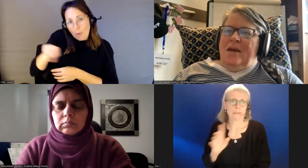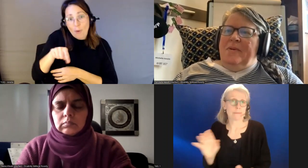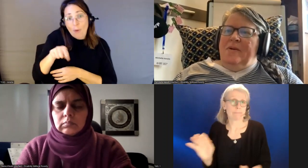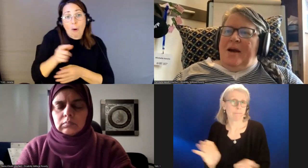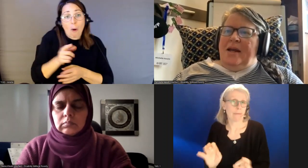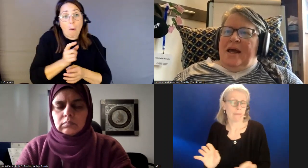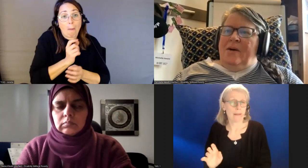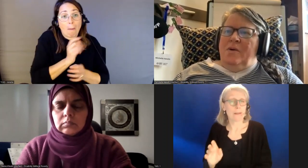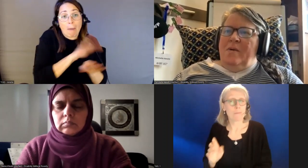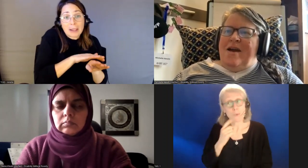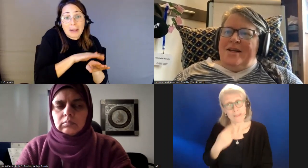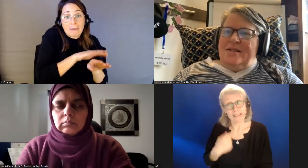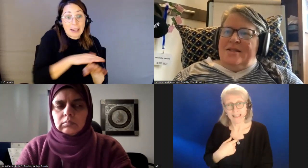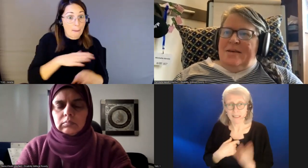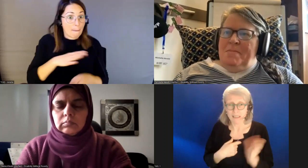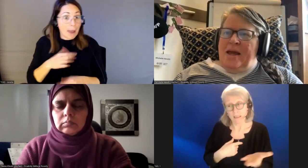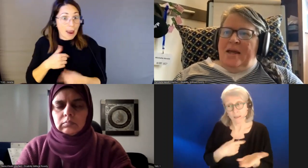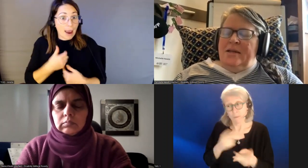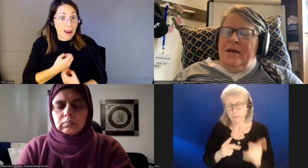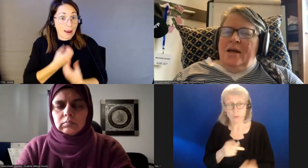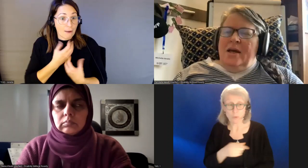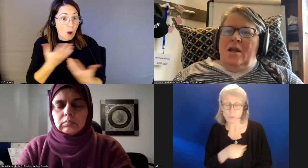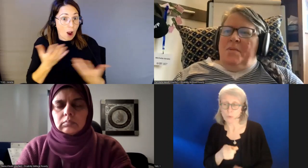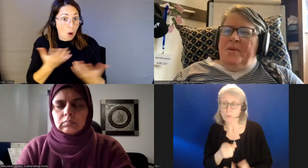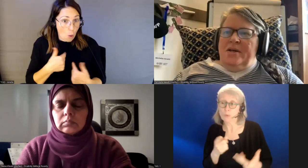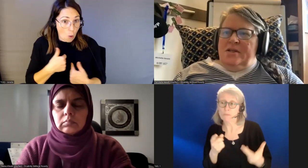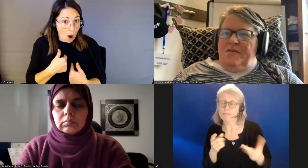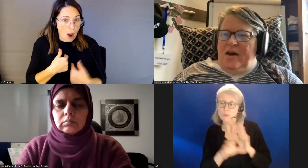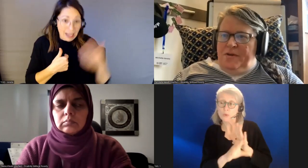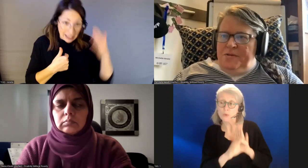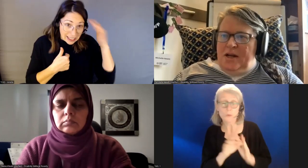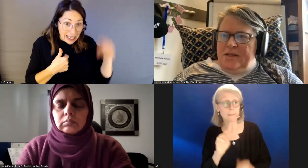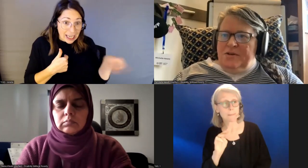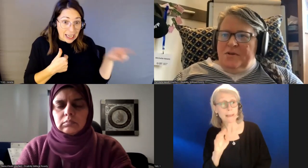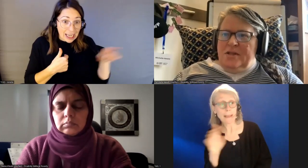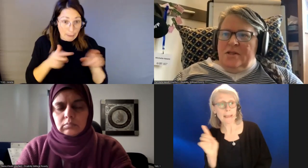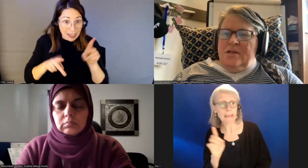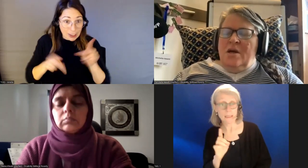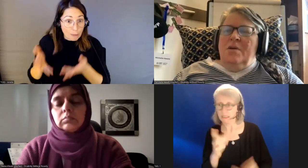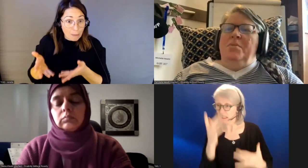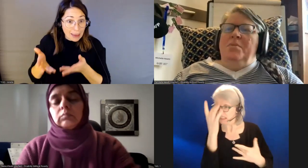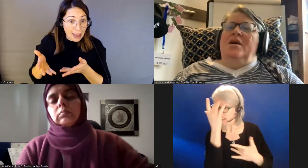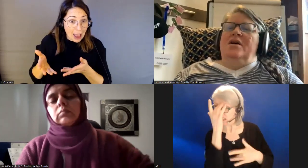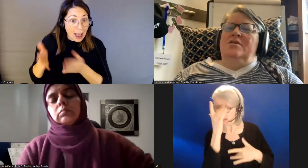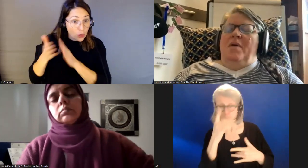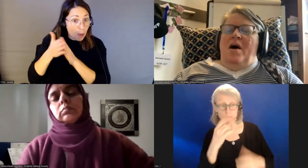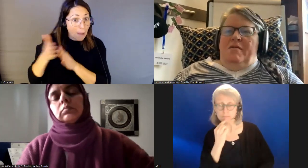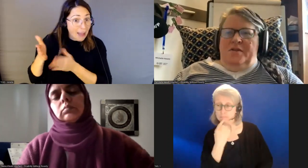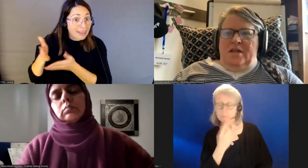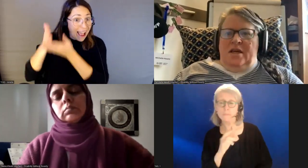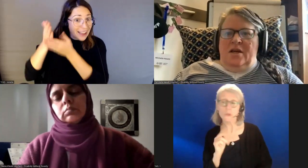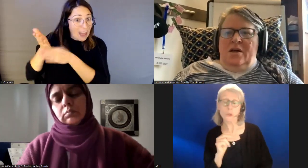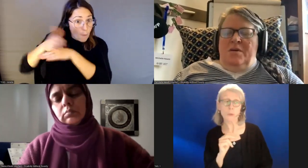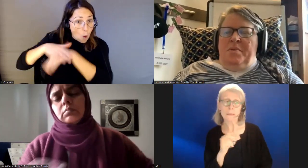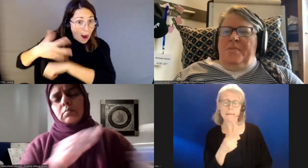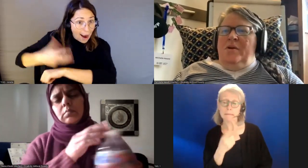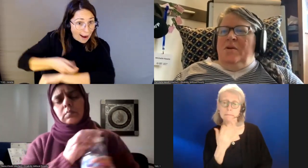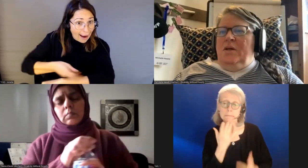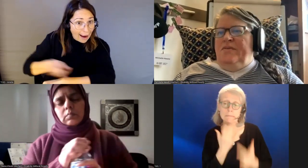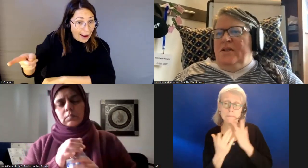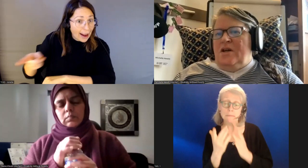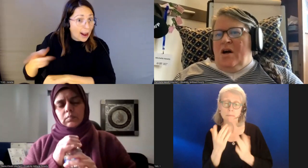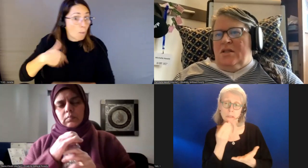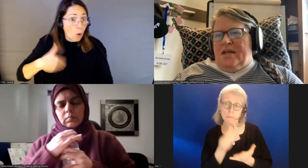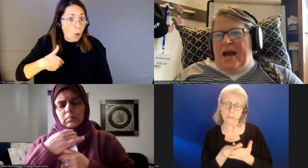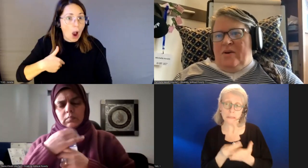there are people right now who are accessing MAID, not because of health-related reasons, but because of poverty. Mm-hmm. People